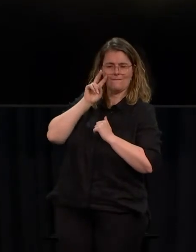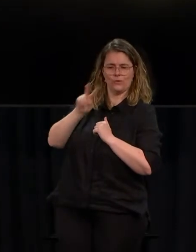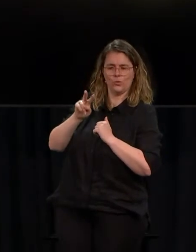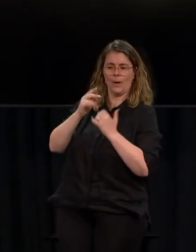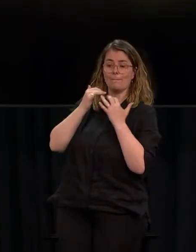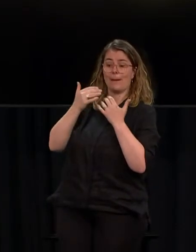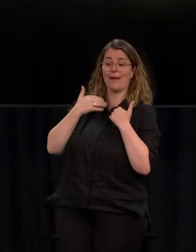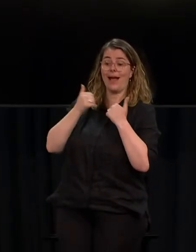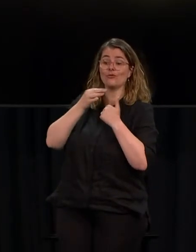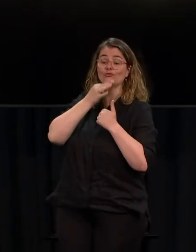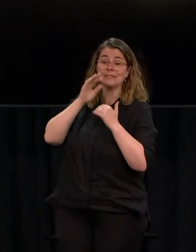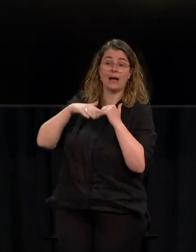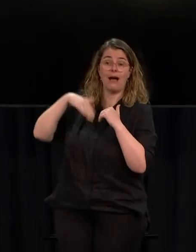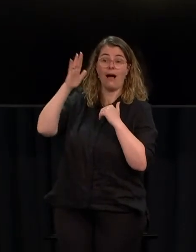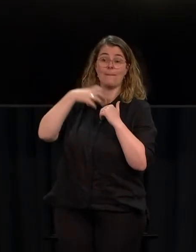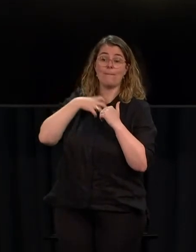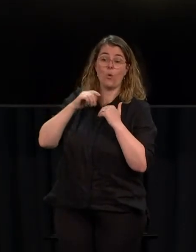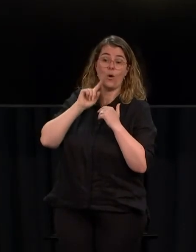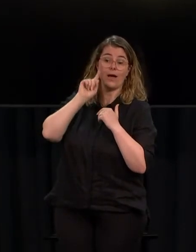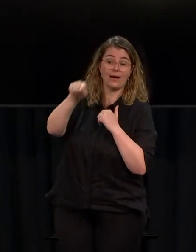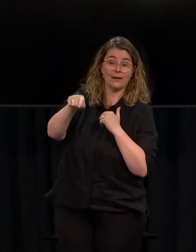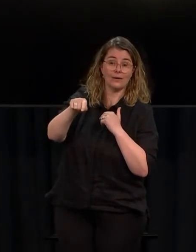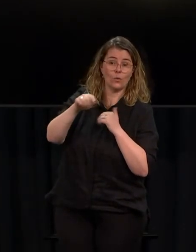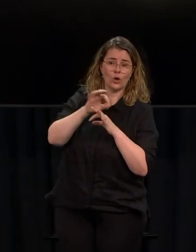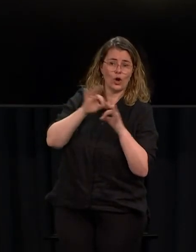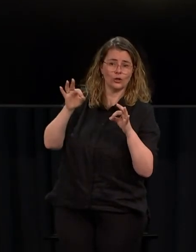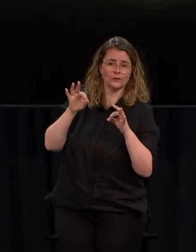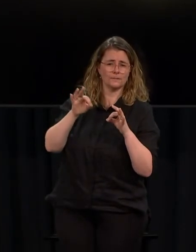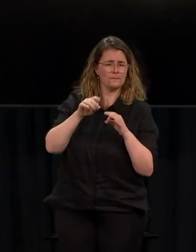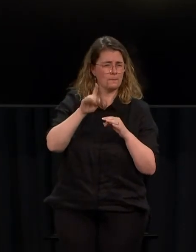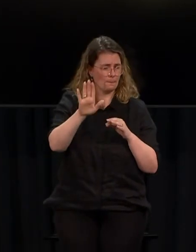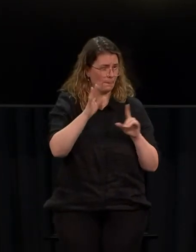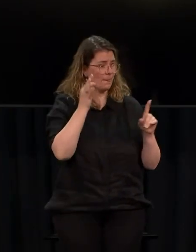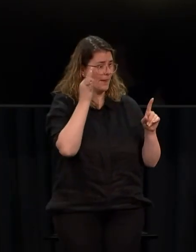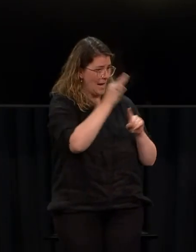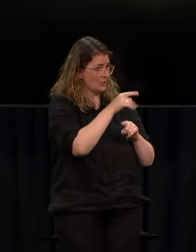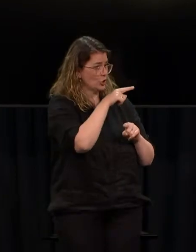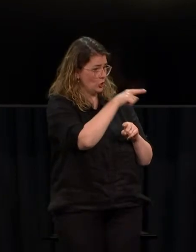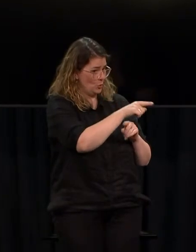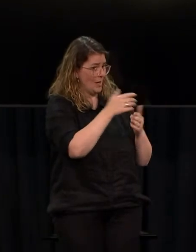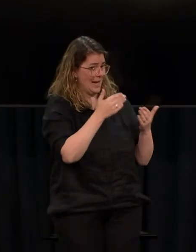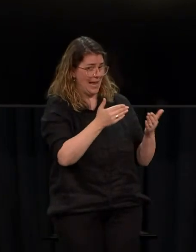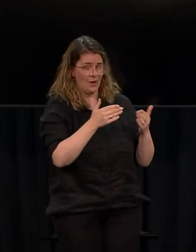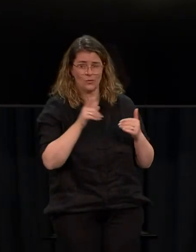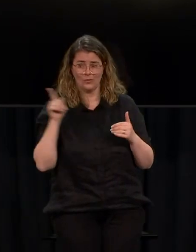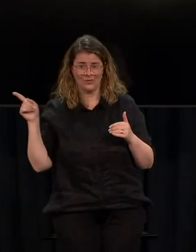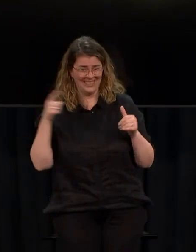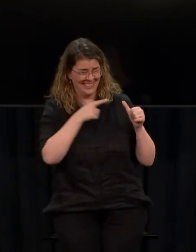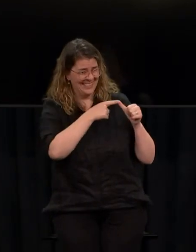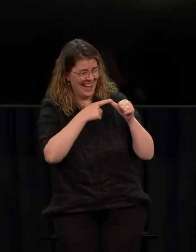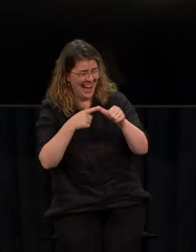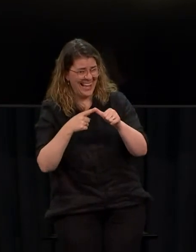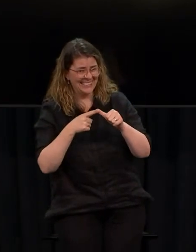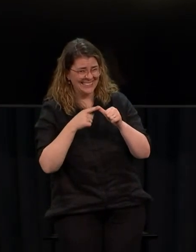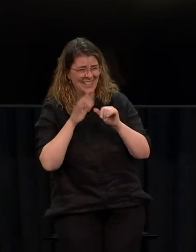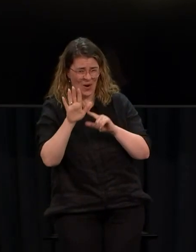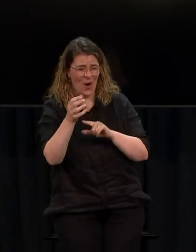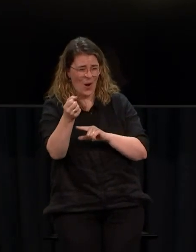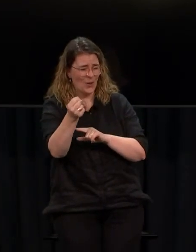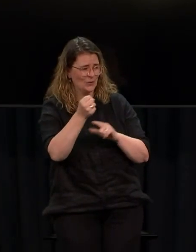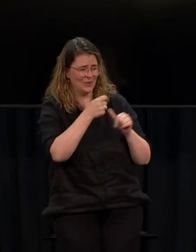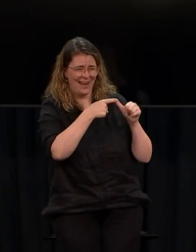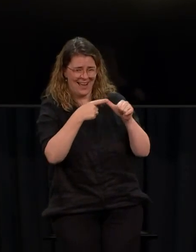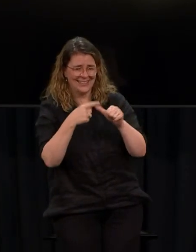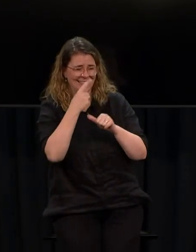health additional risk would be from that, and I had canvassed that with colleagues. As Director General felt he's answering you, give him a chance. One